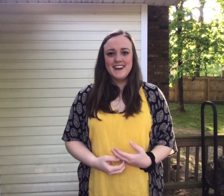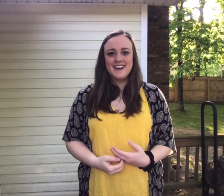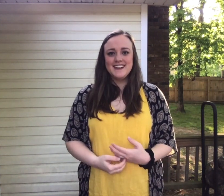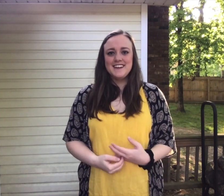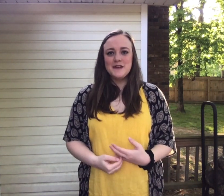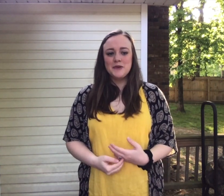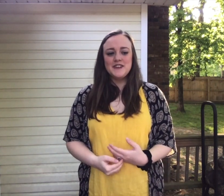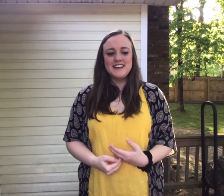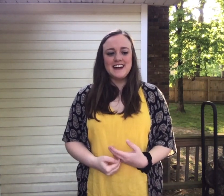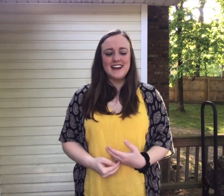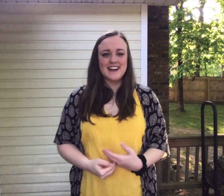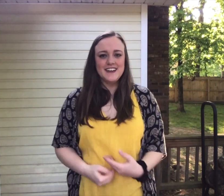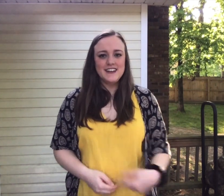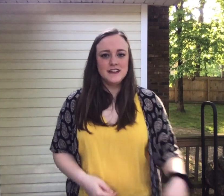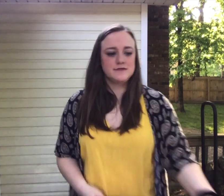and number 9.